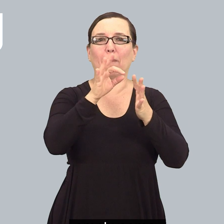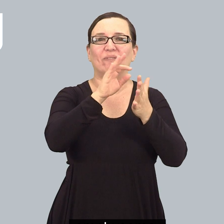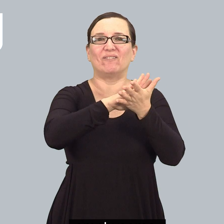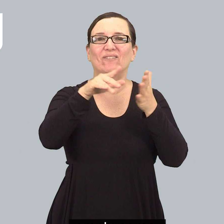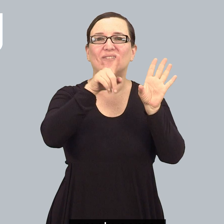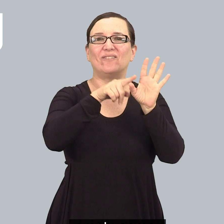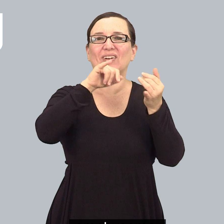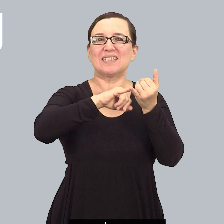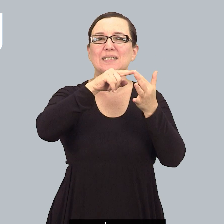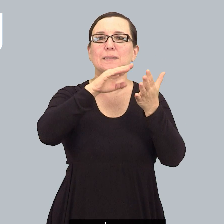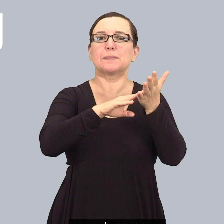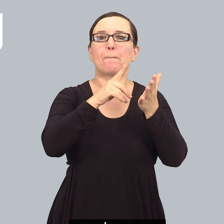emphysema,